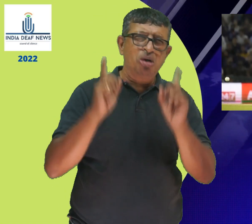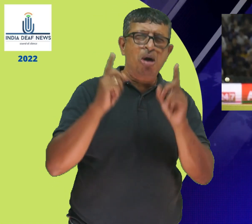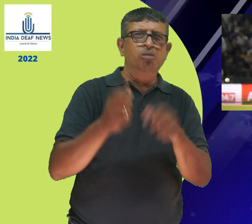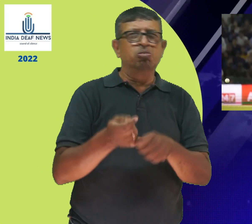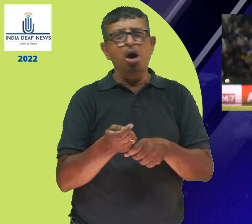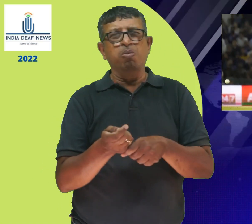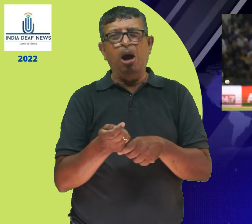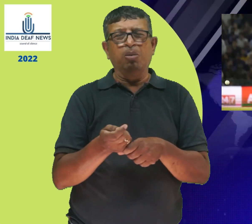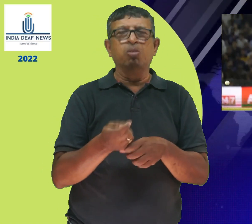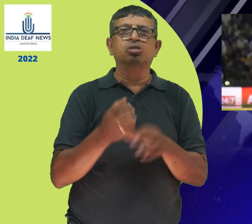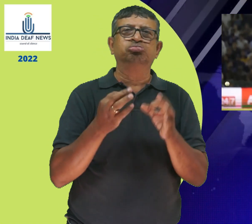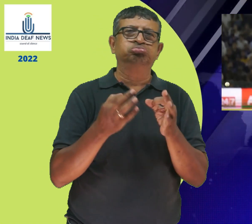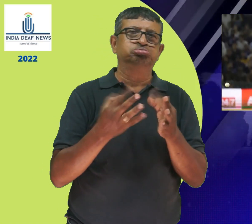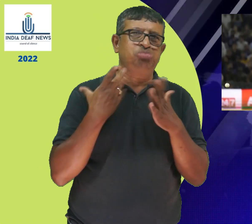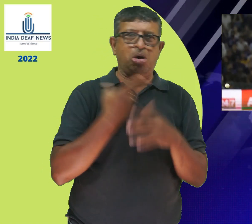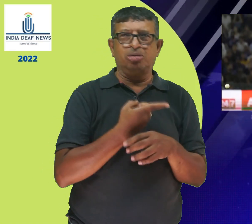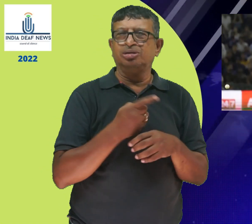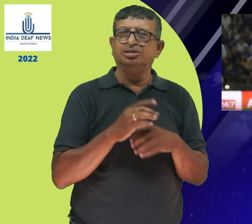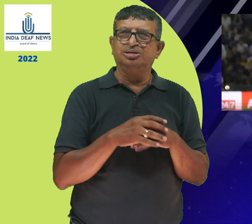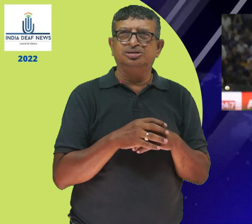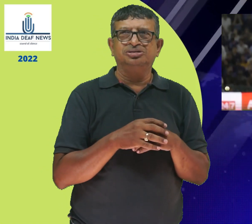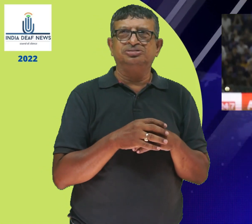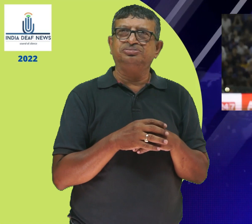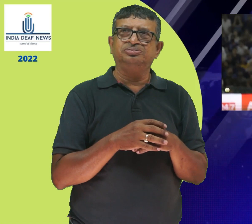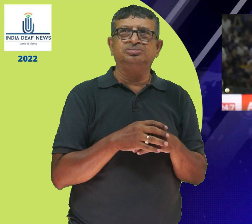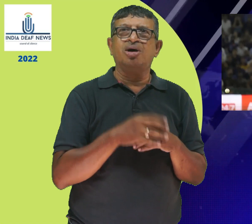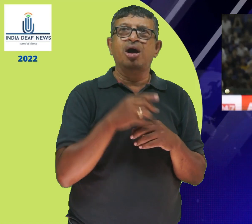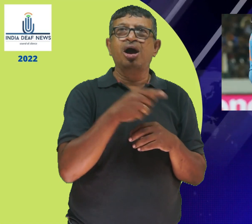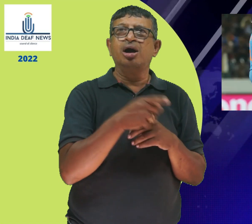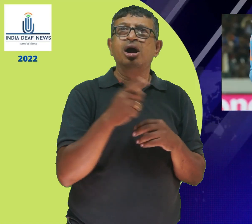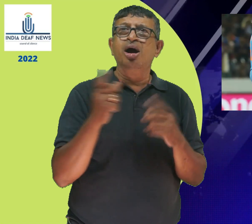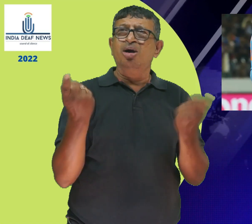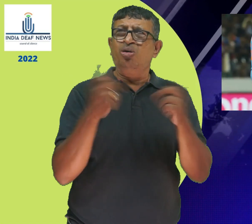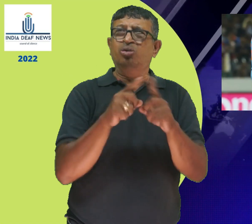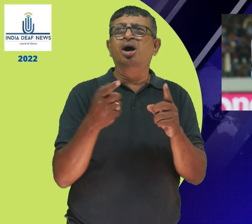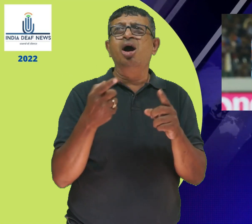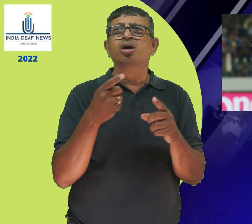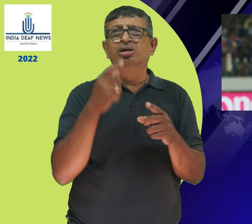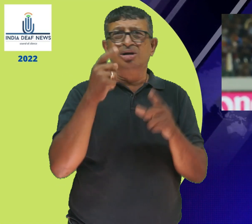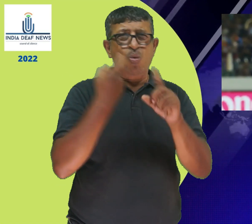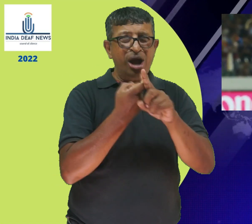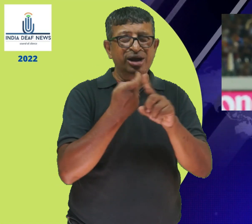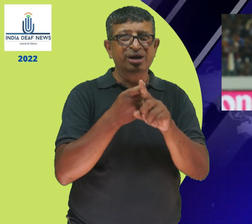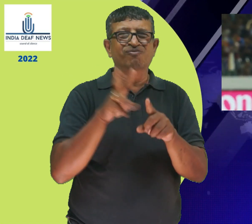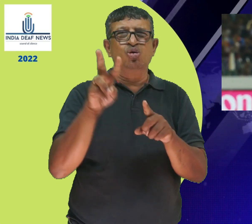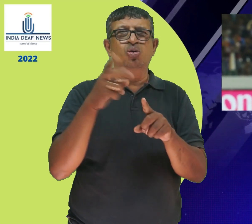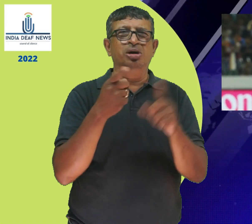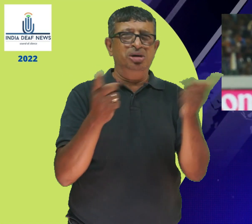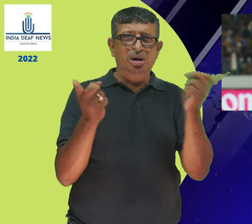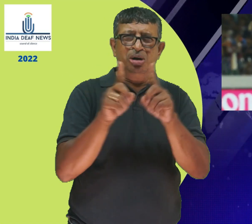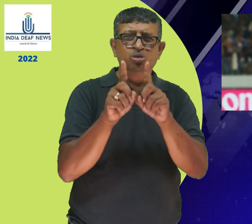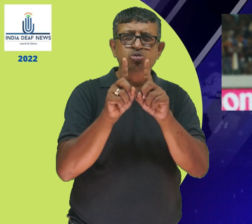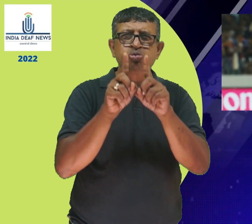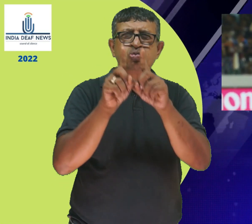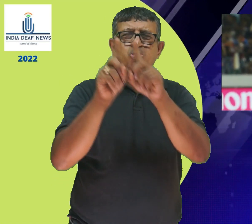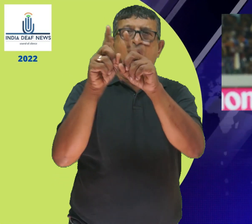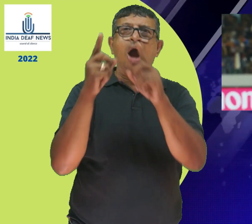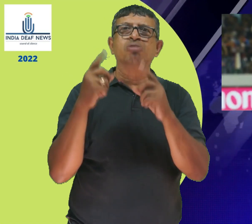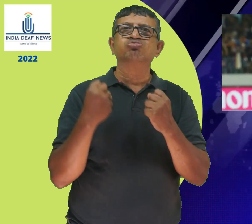and boundaries and also the best strike rate. Having Sky coming in at the 4th spot puts players like even Kohli and Rohit